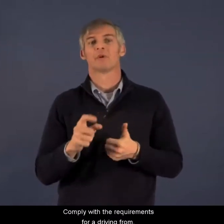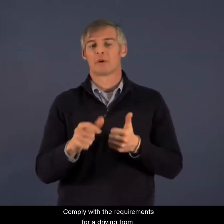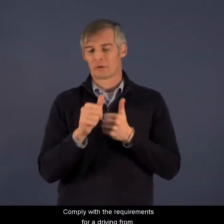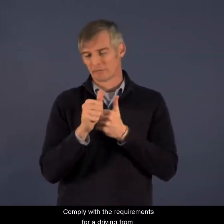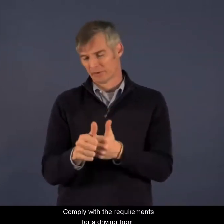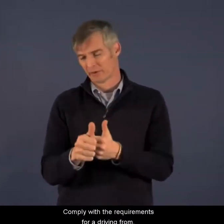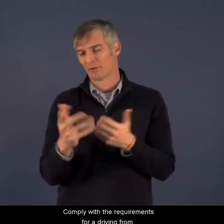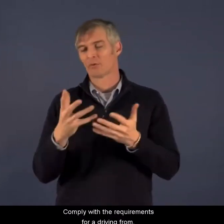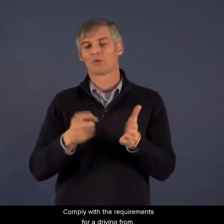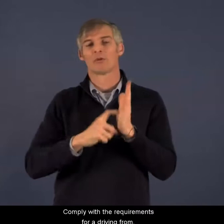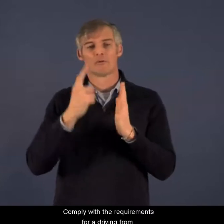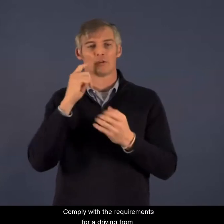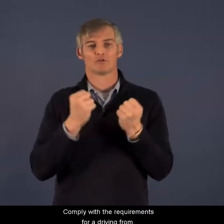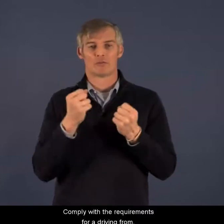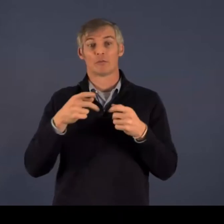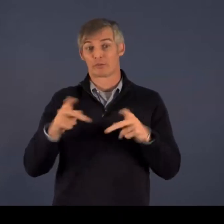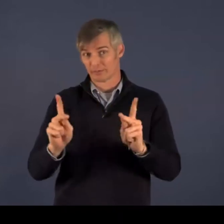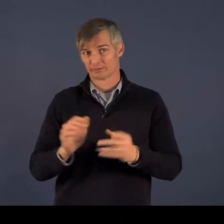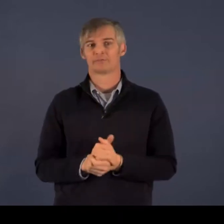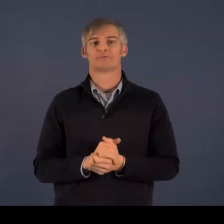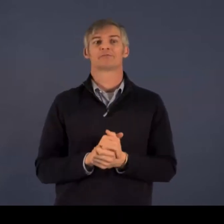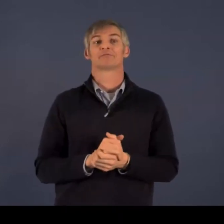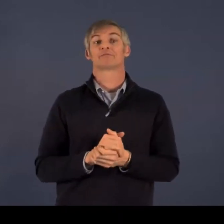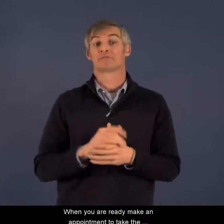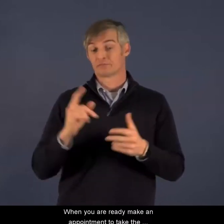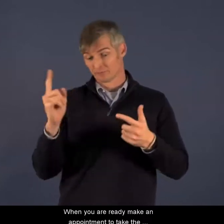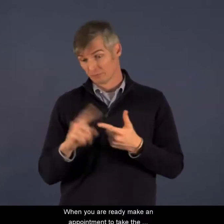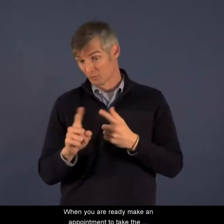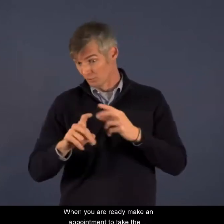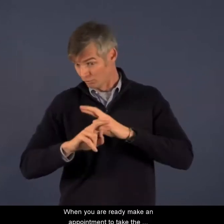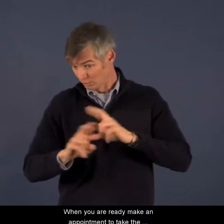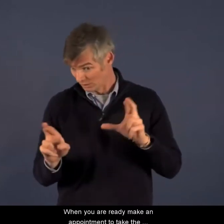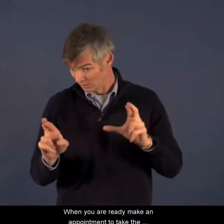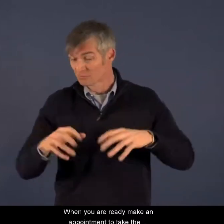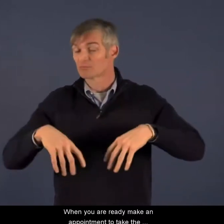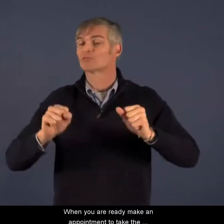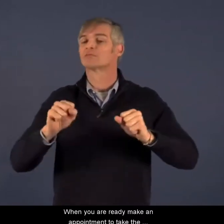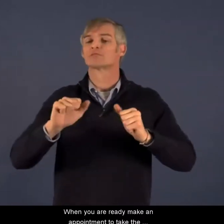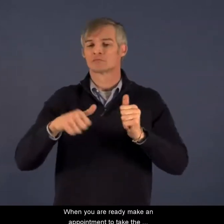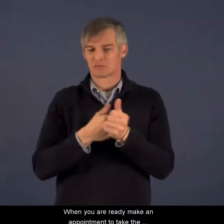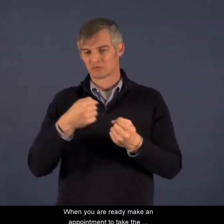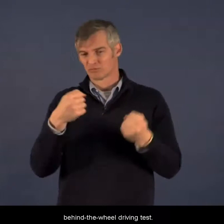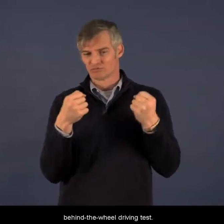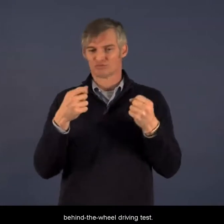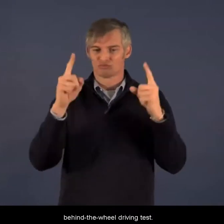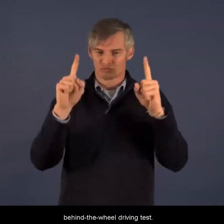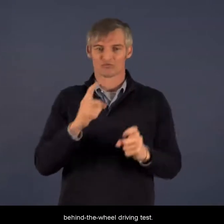Comply with the requirements for a driving permit. When you are ready, make an appointment to take the behind-the-wheel